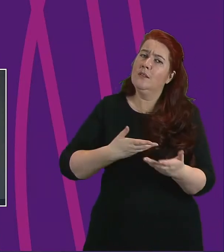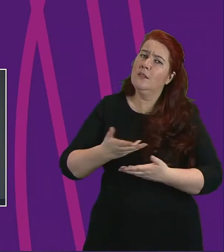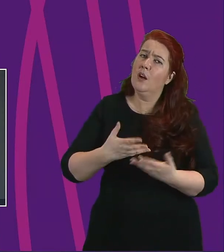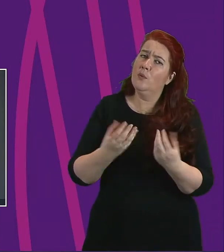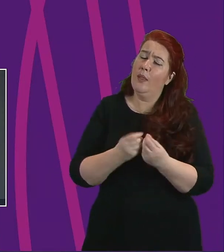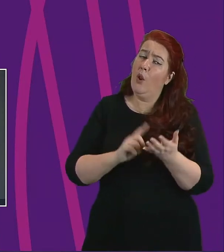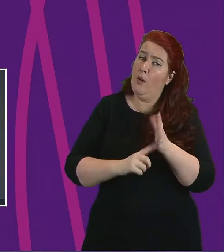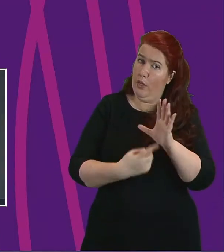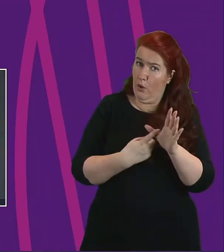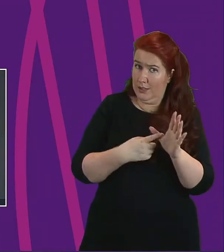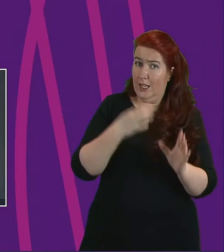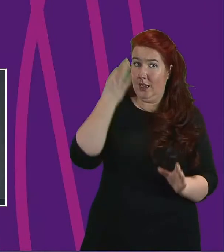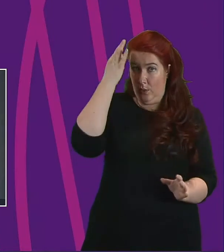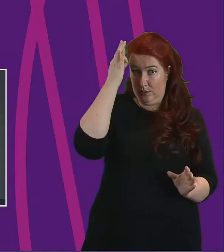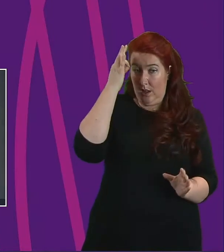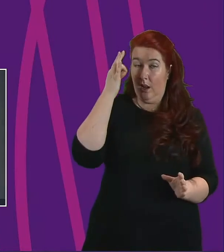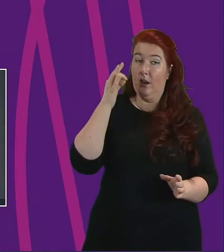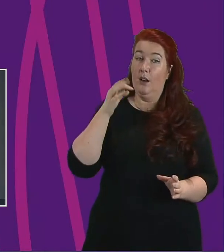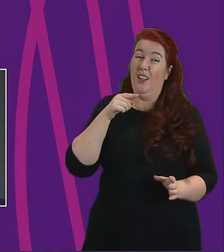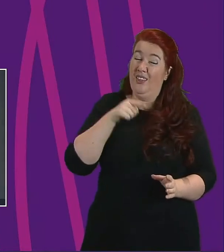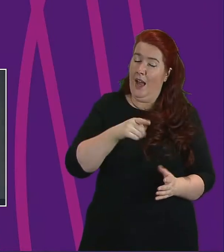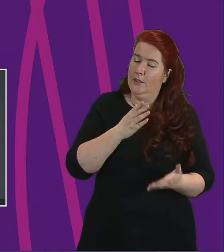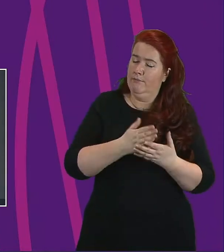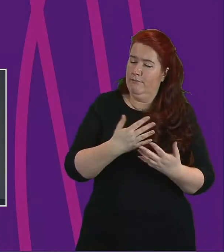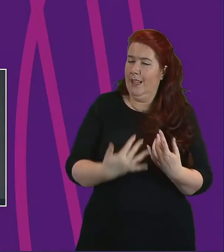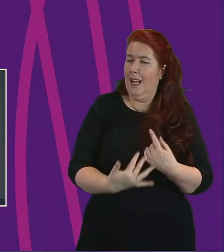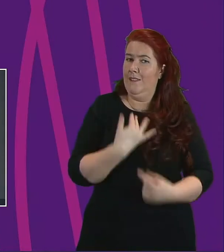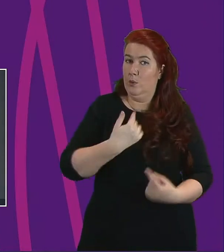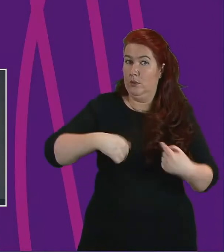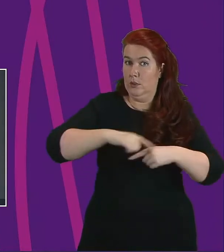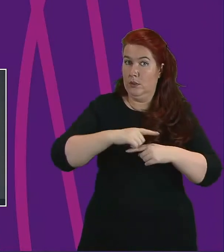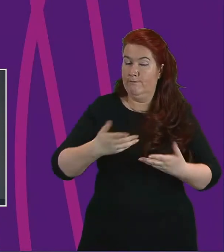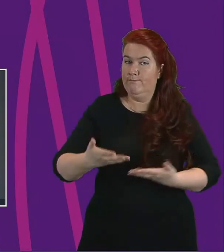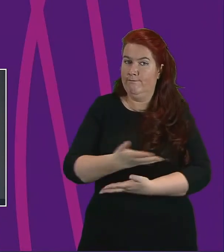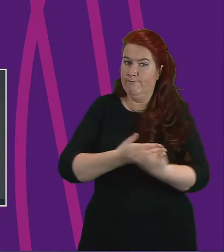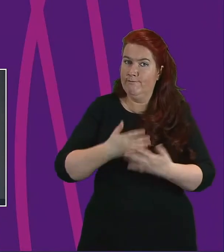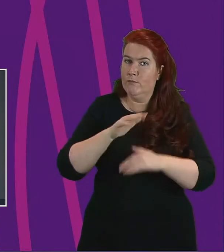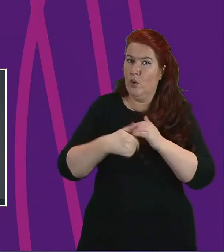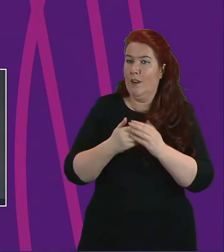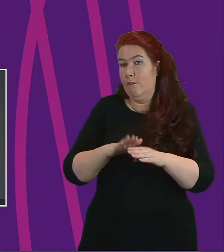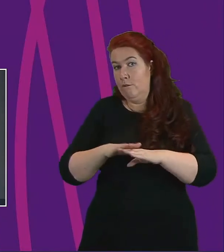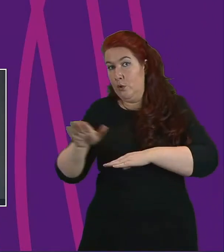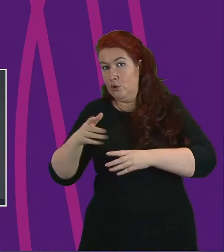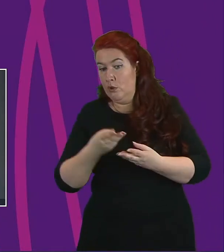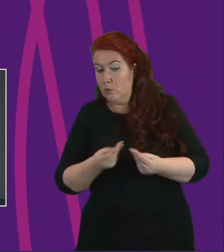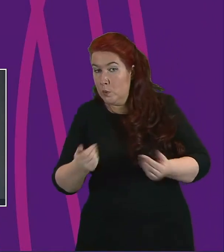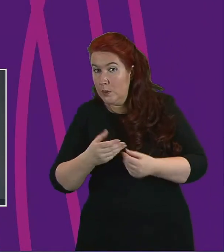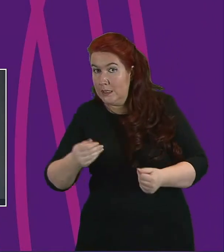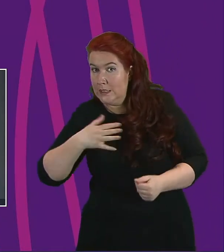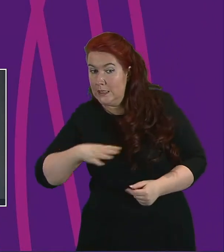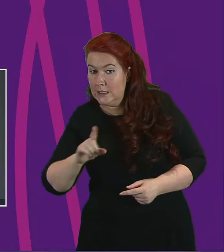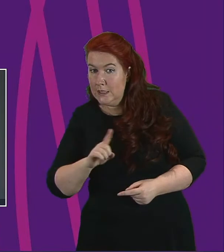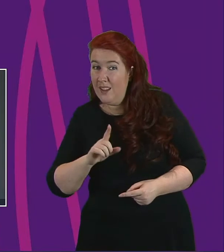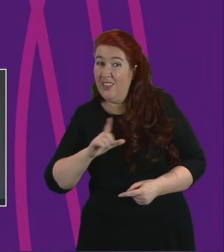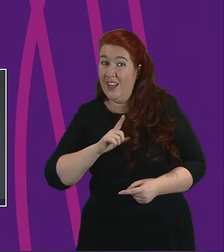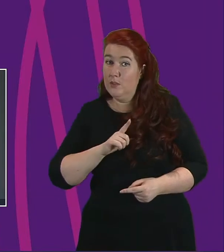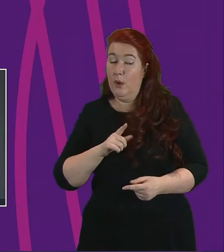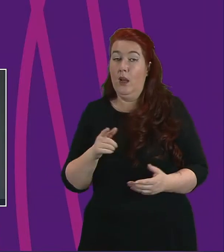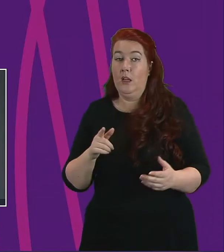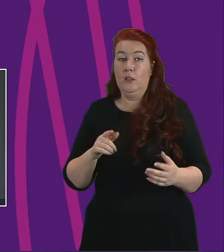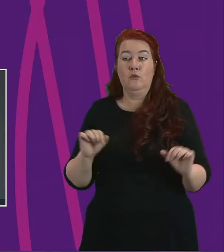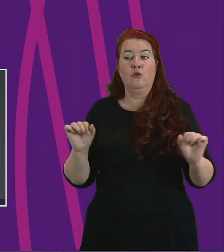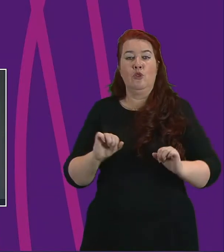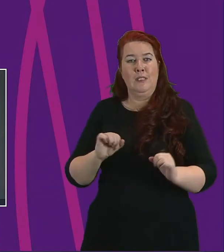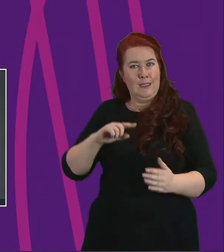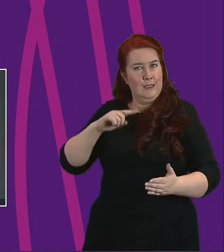authorities. That will have a heavy influence on our discussions about what the further resources that have not yet been the subject of